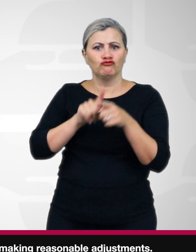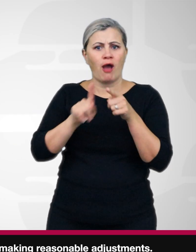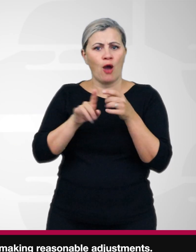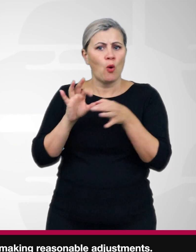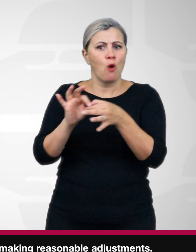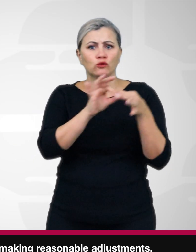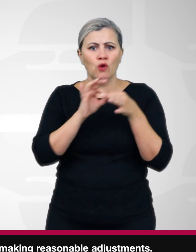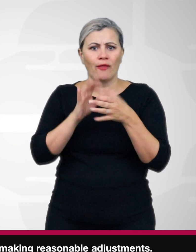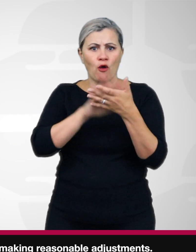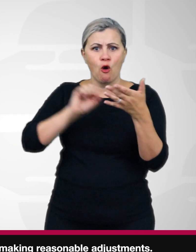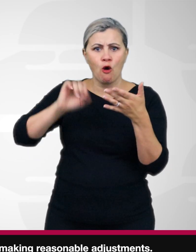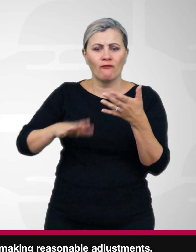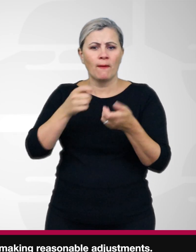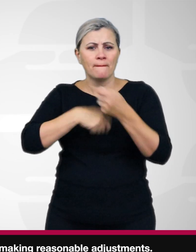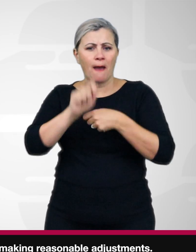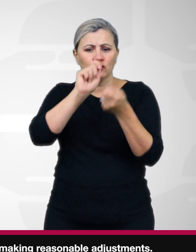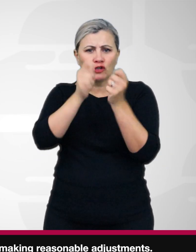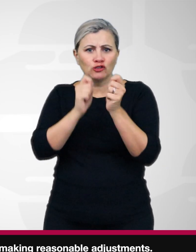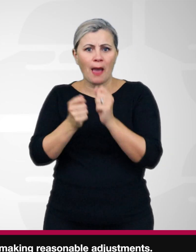by working together and making reasonable adjustments,